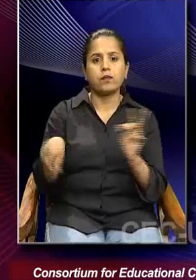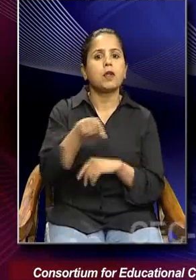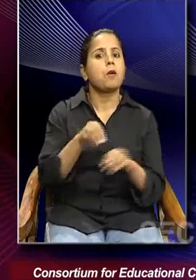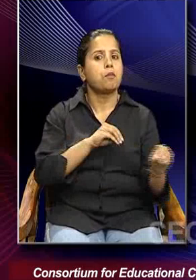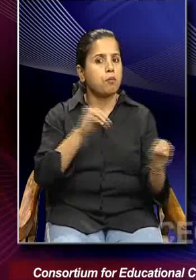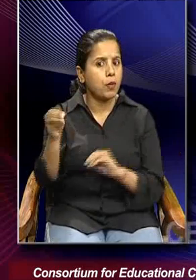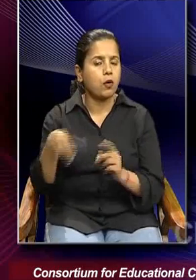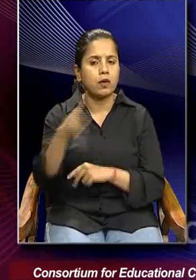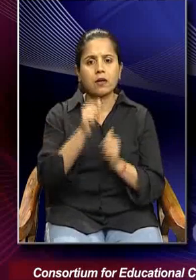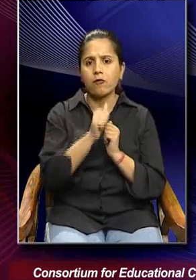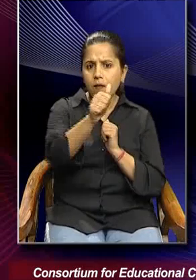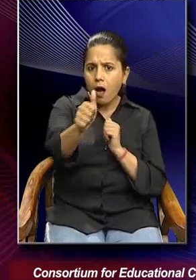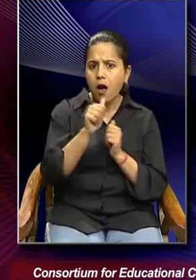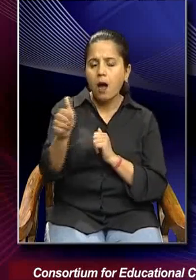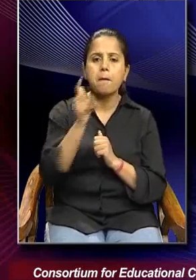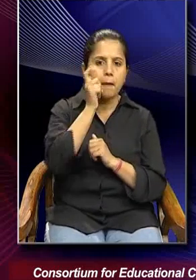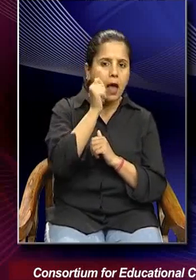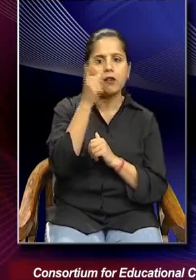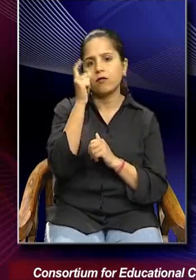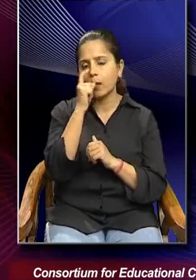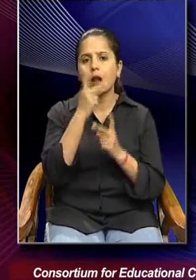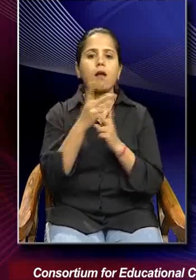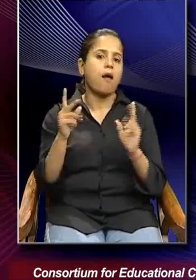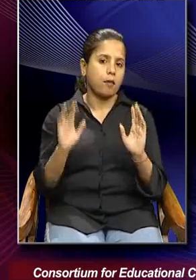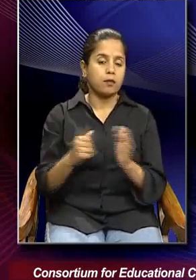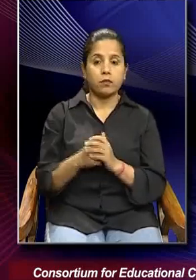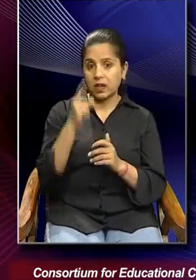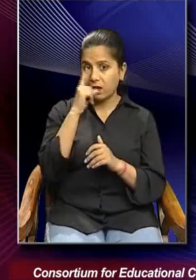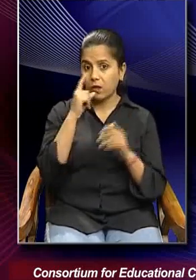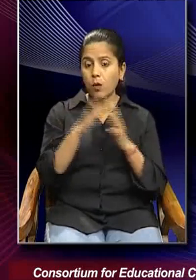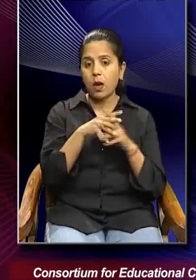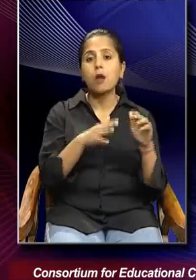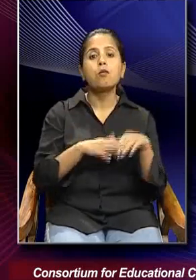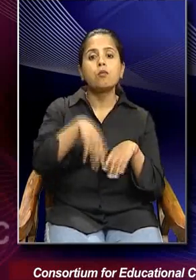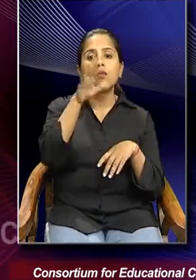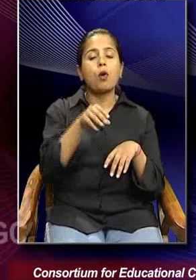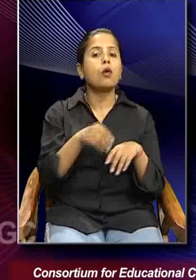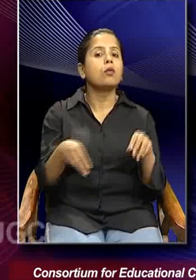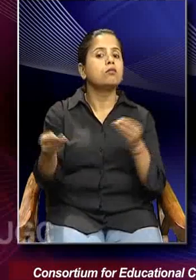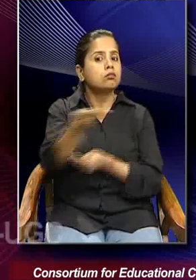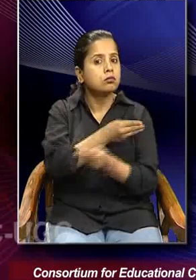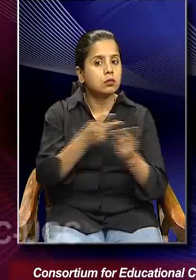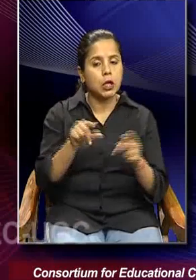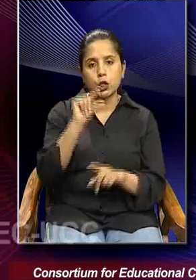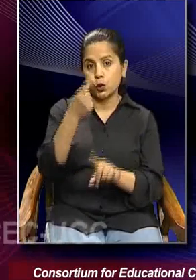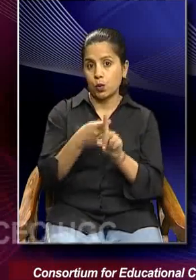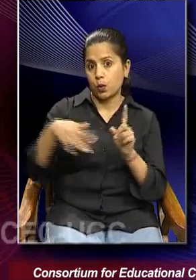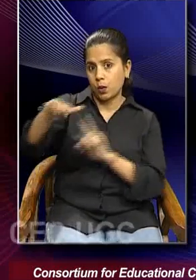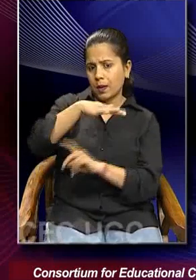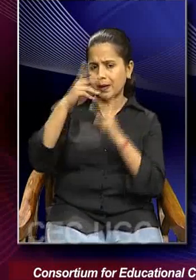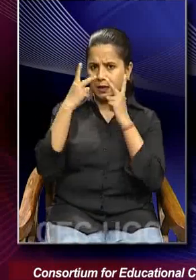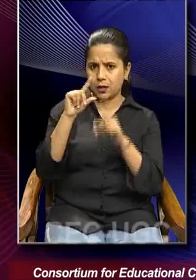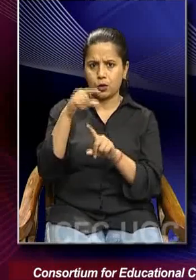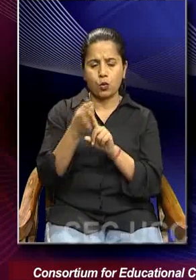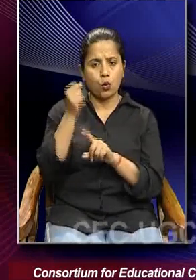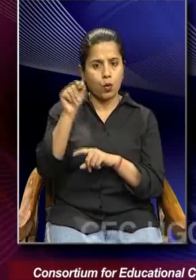migration by distance between male and female. So female are more migratory than males within UK as per the UK data